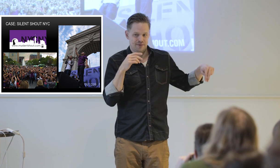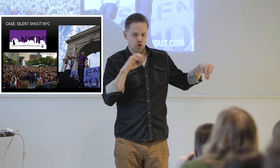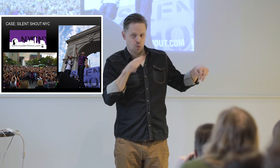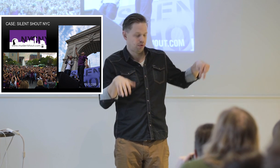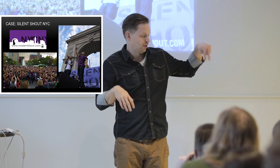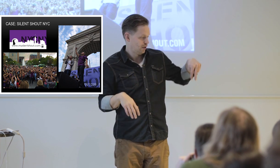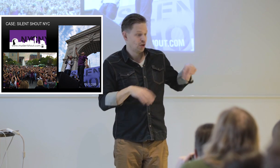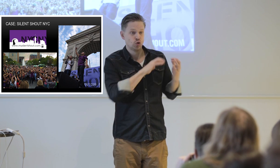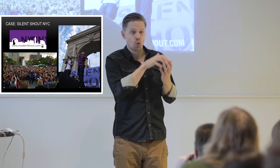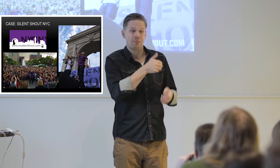Minister Stubb was there.